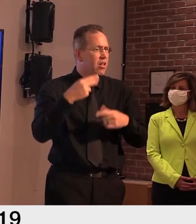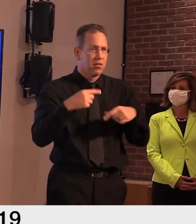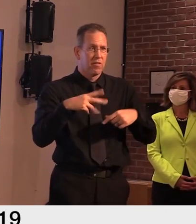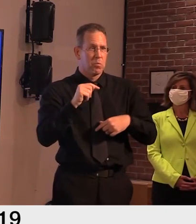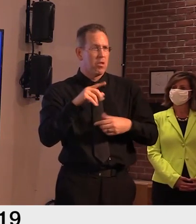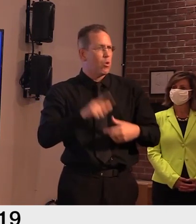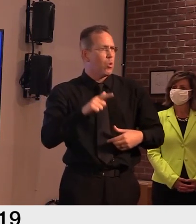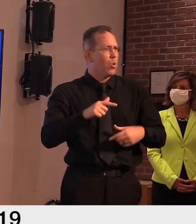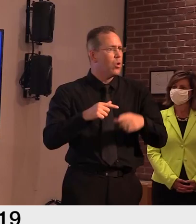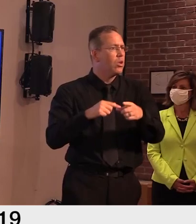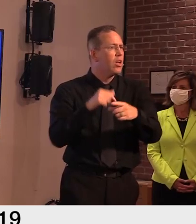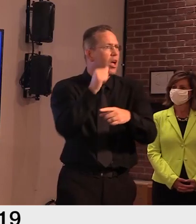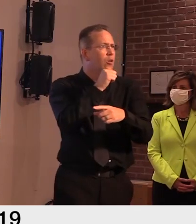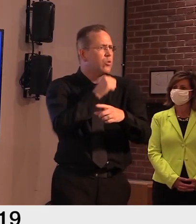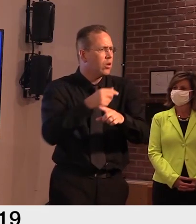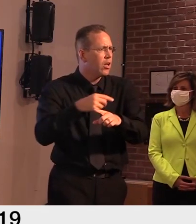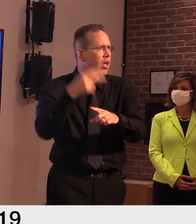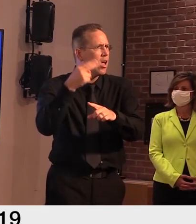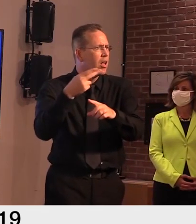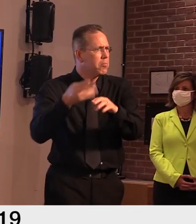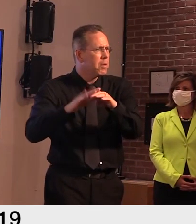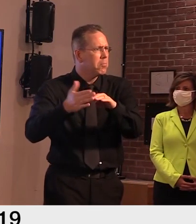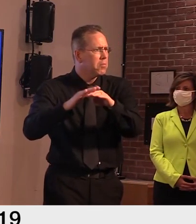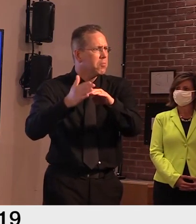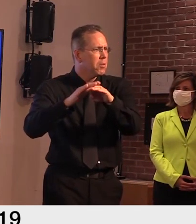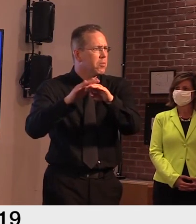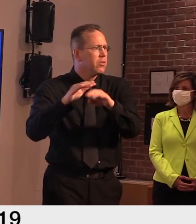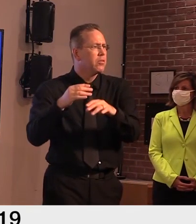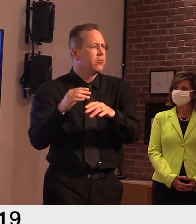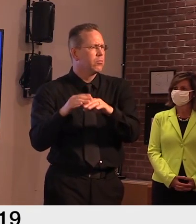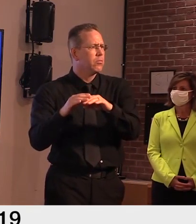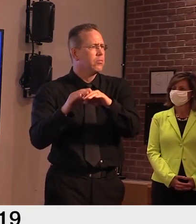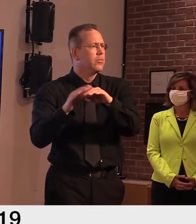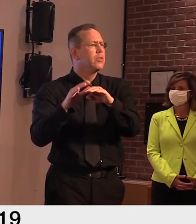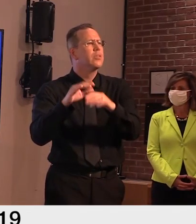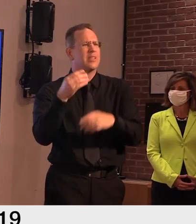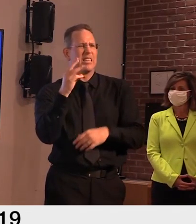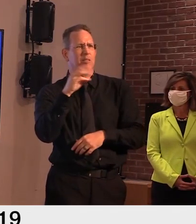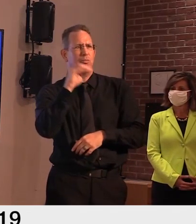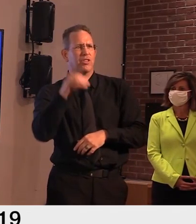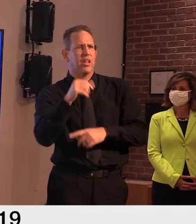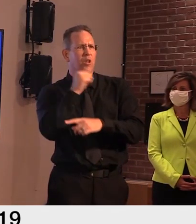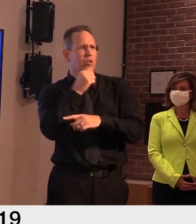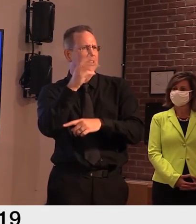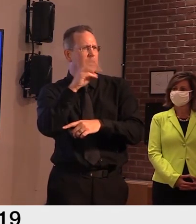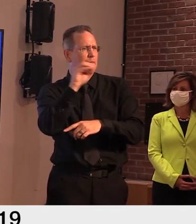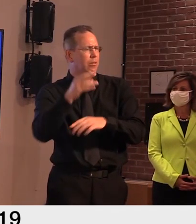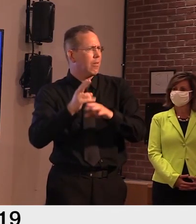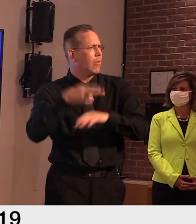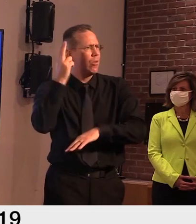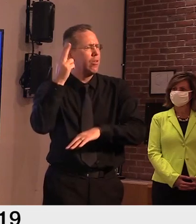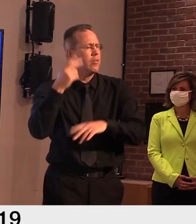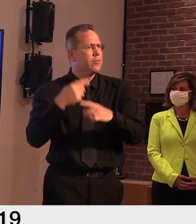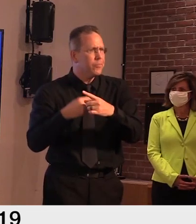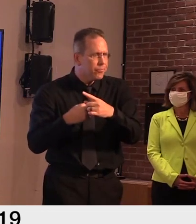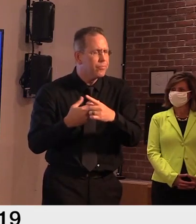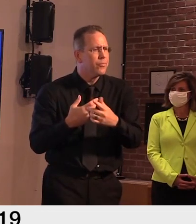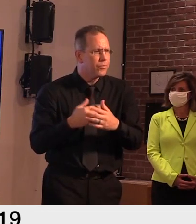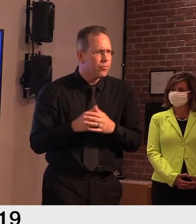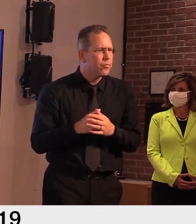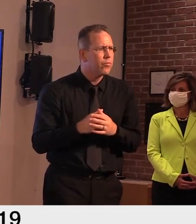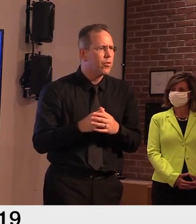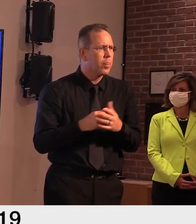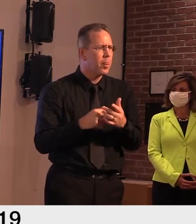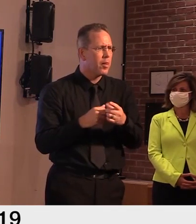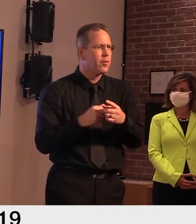this threshold. Currently, like I mentioned, we're one of the lowest in the country, below 1%. Arizona has been trending over